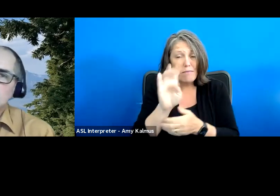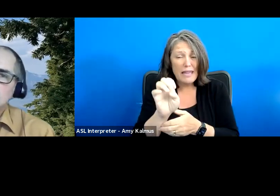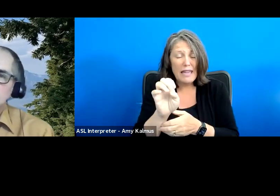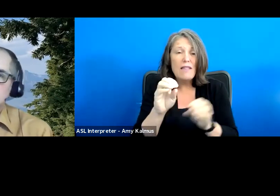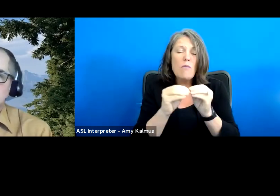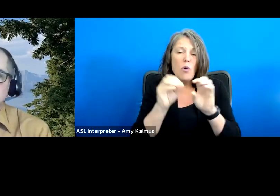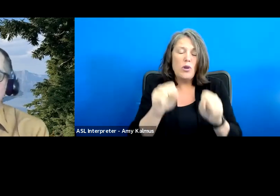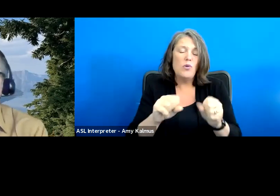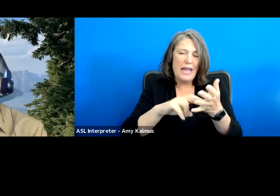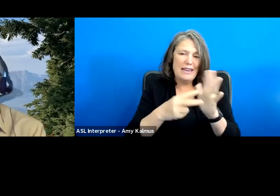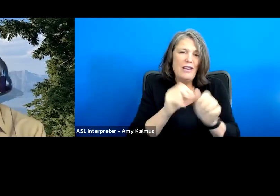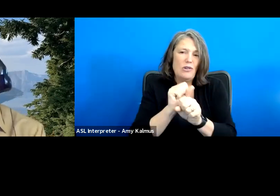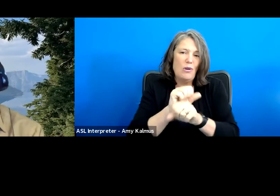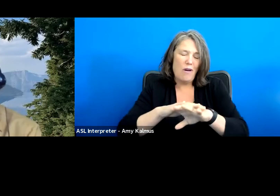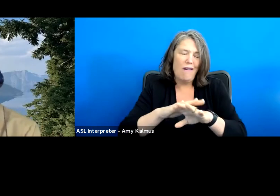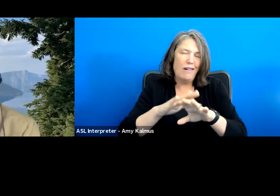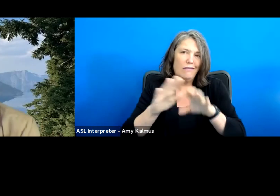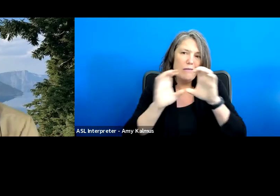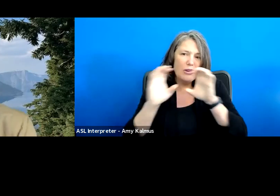intentionally work on those communication skills,